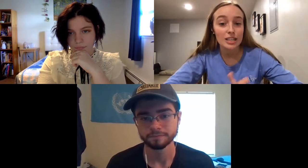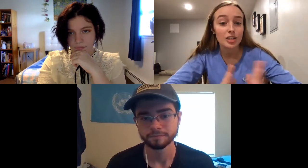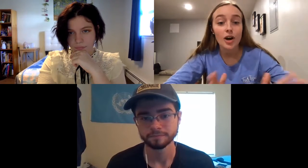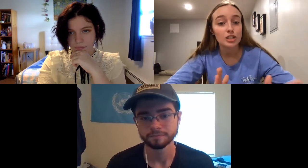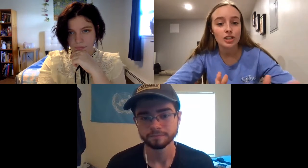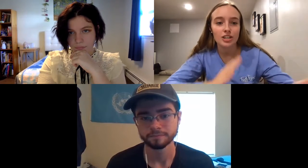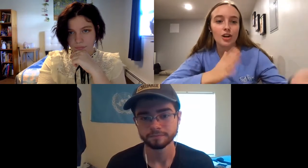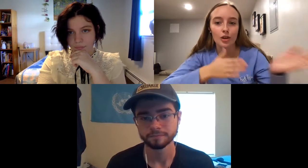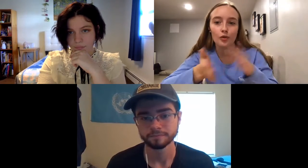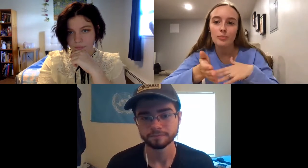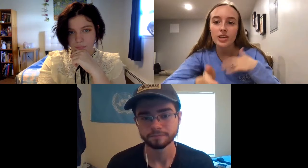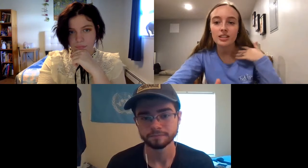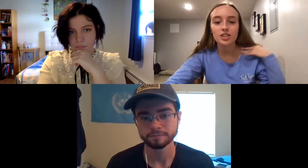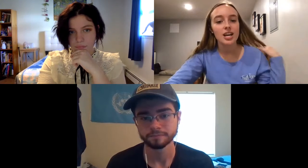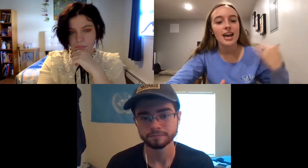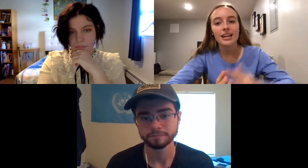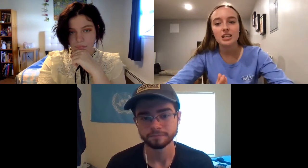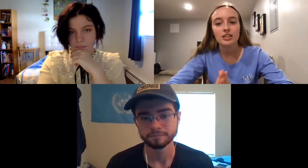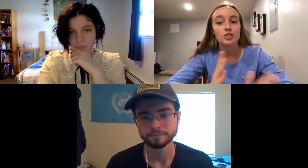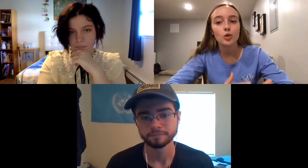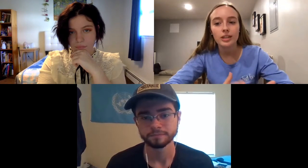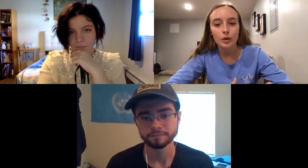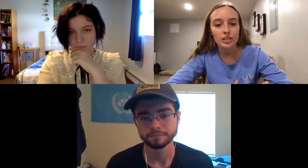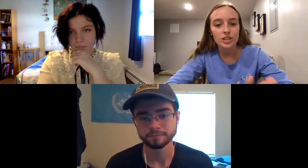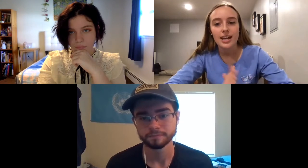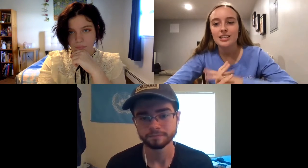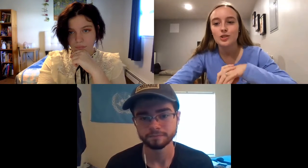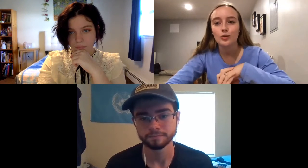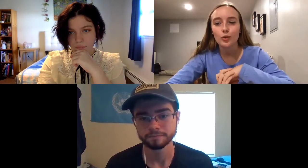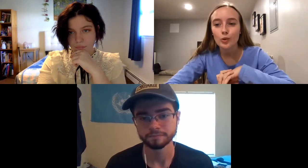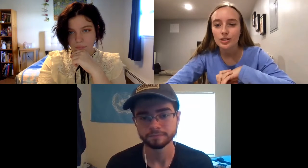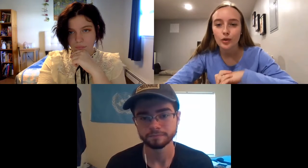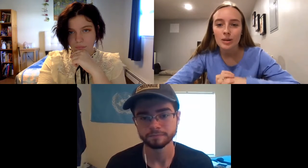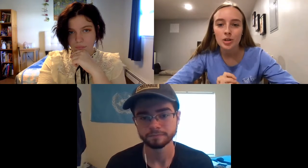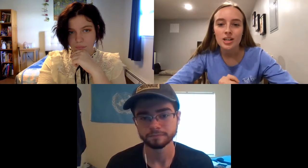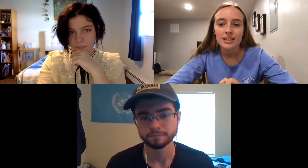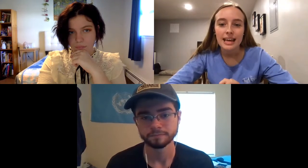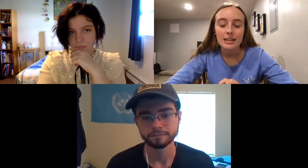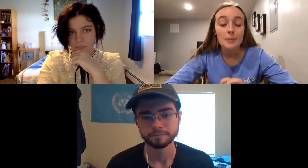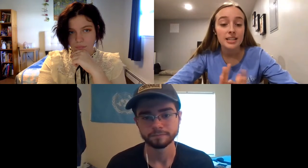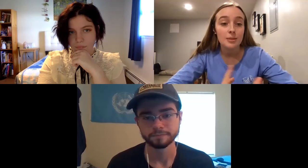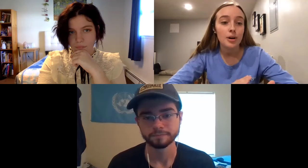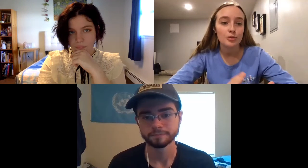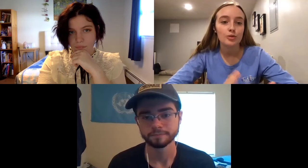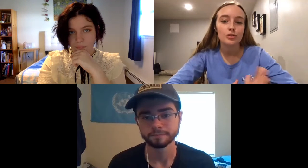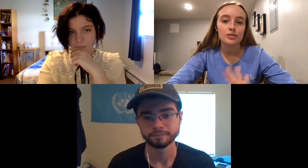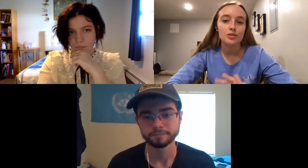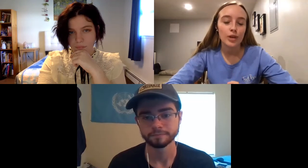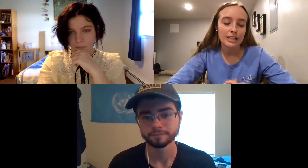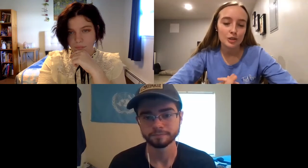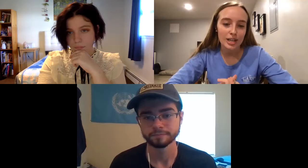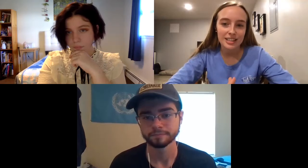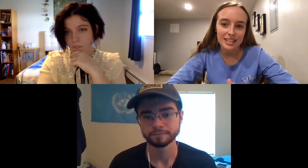as English. It's not just another form of English. ASL is its own language, has its own rules and grammar that it makes it impossible to